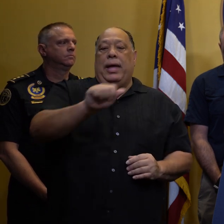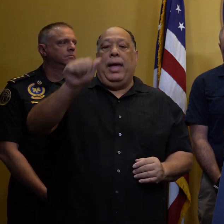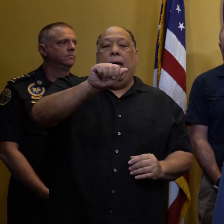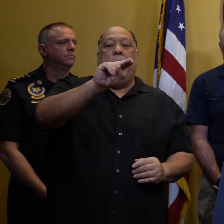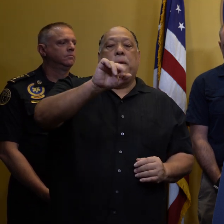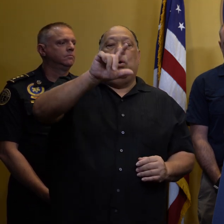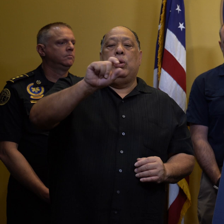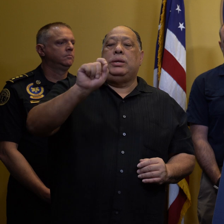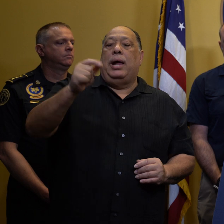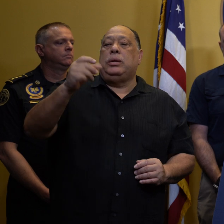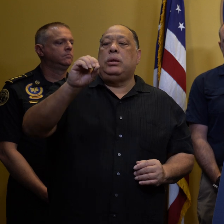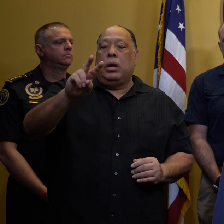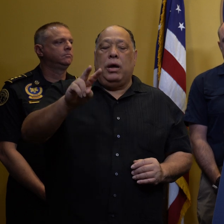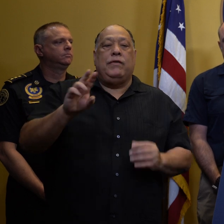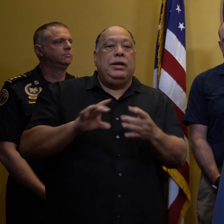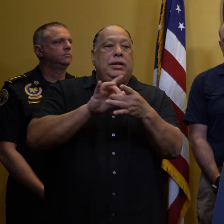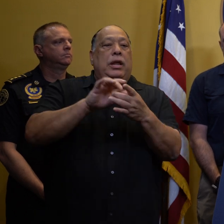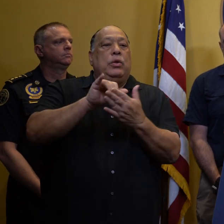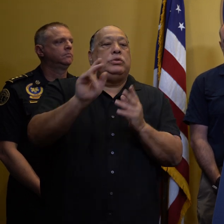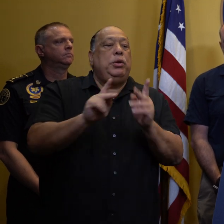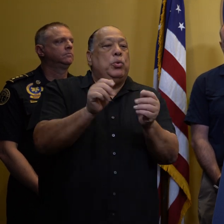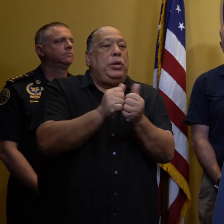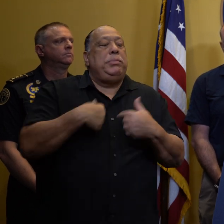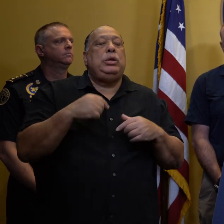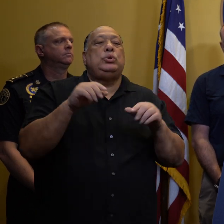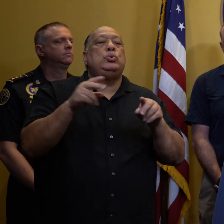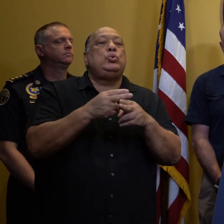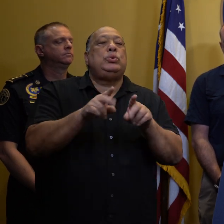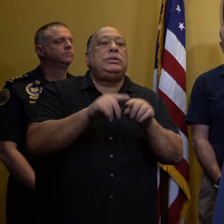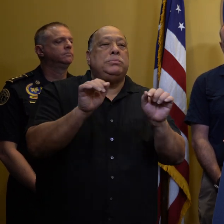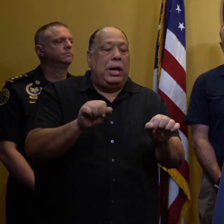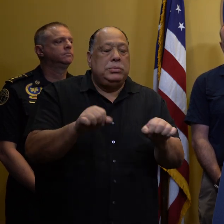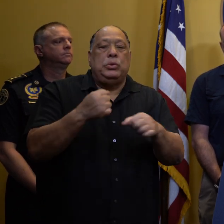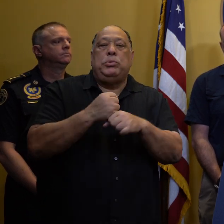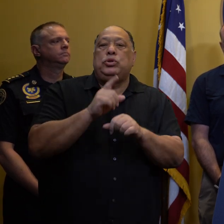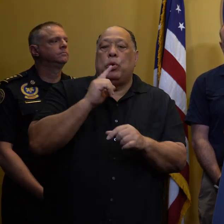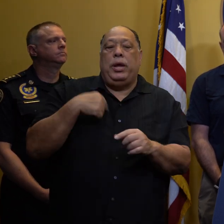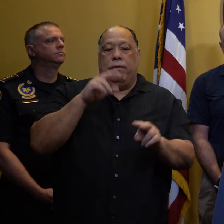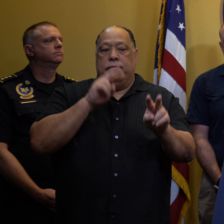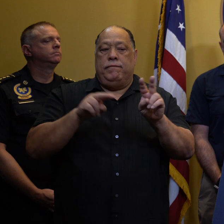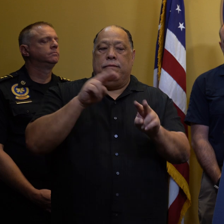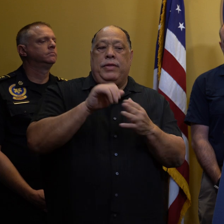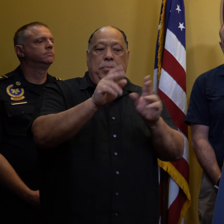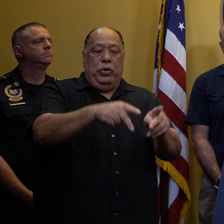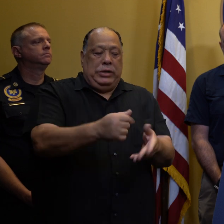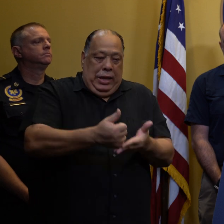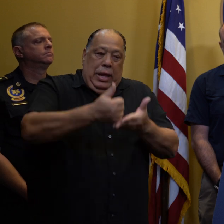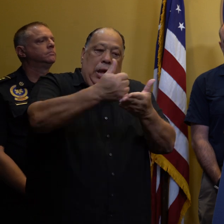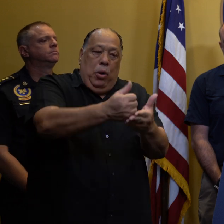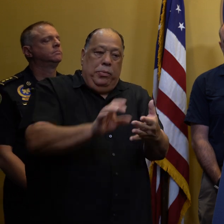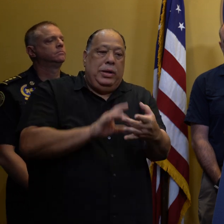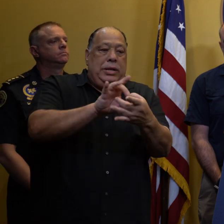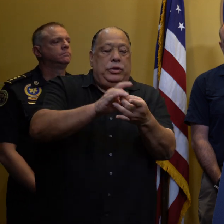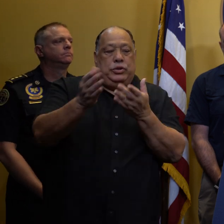nathaniel.fields@nola.gov. Please make sure that you connect those persons to me as soon as possible so that we can make sure we've got eyes on that individual and help them getting